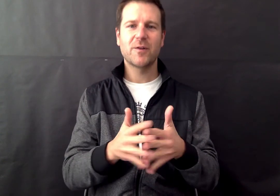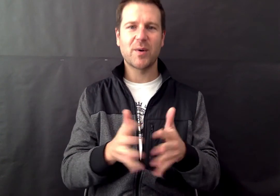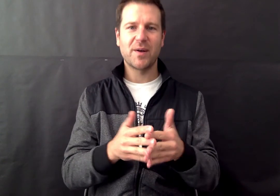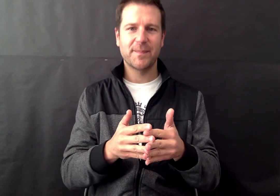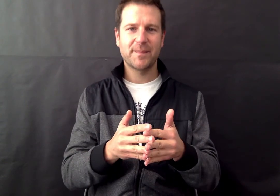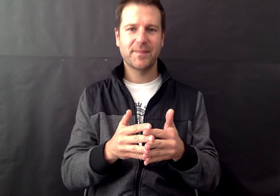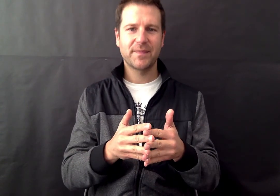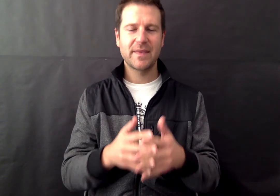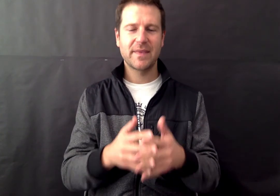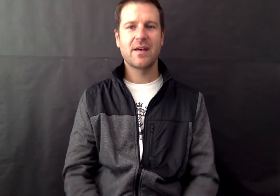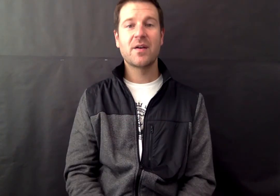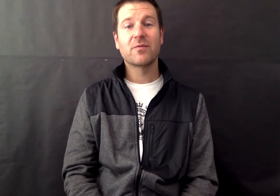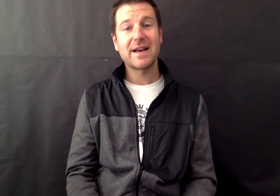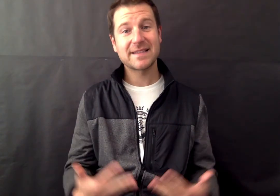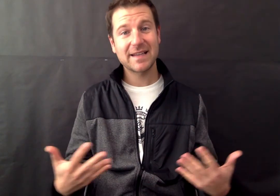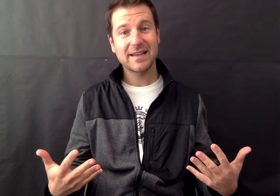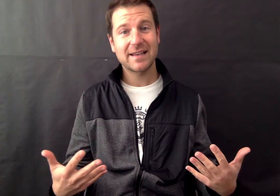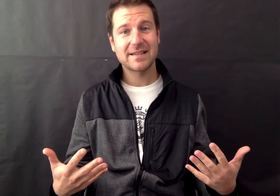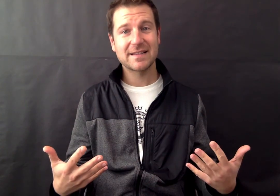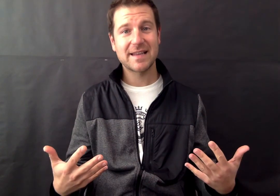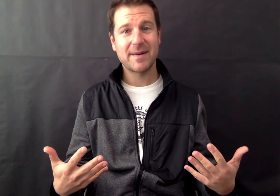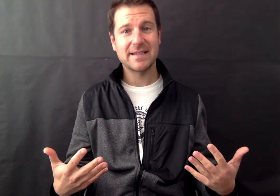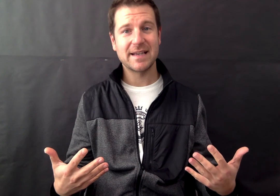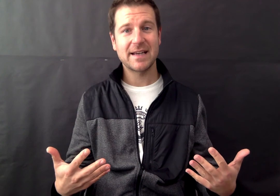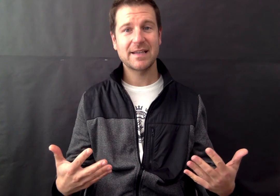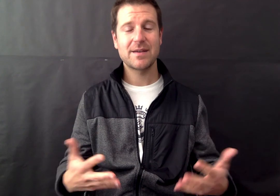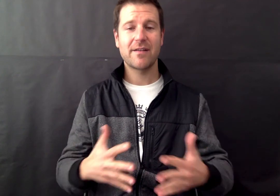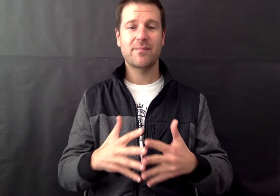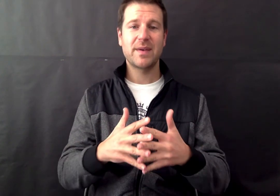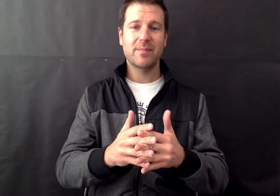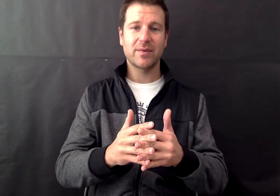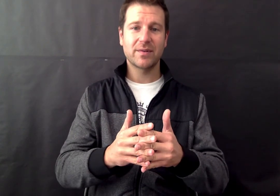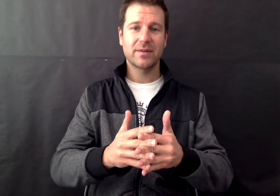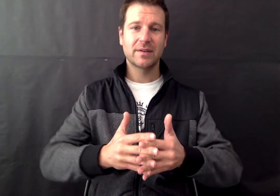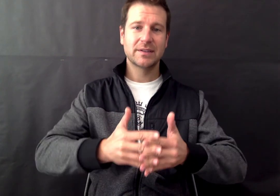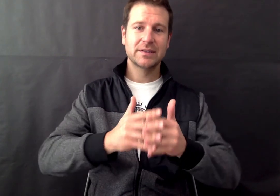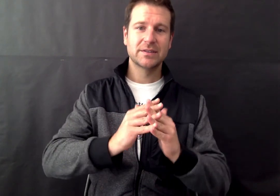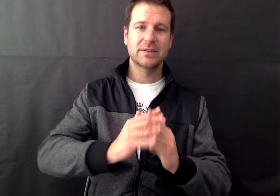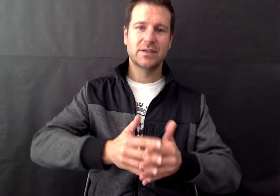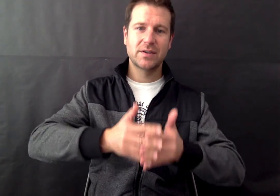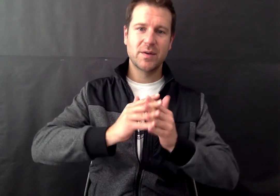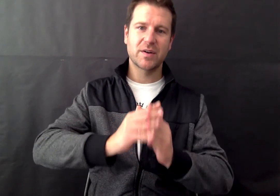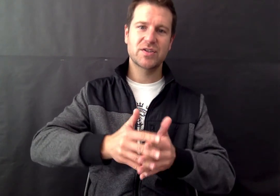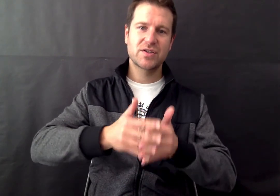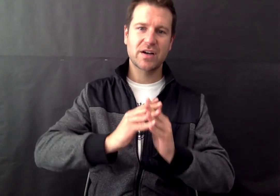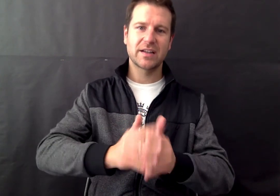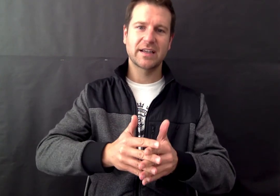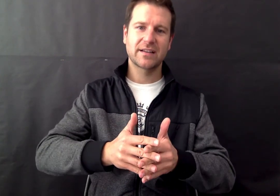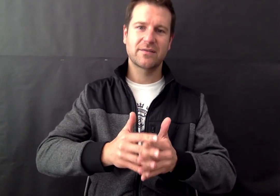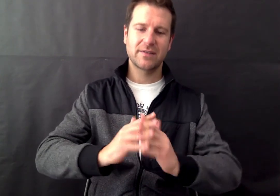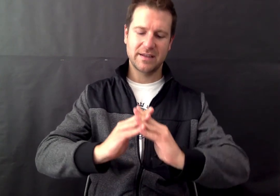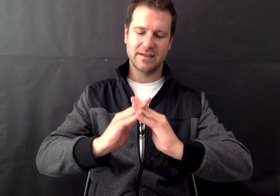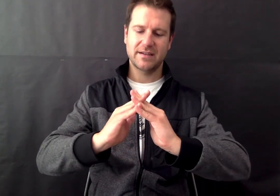Football. Wrestling, it's the same idea. You have people who are struggling with each other. So